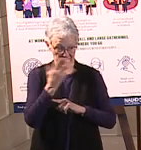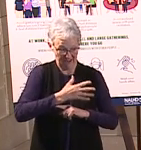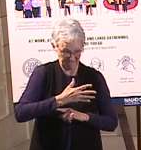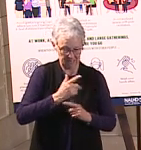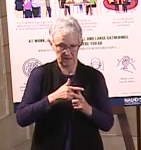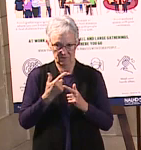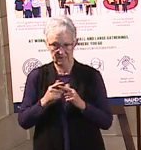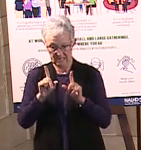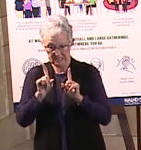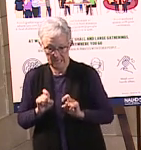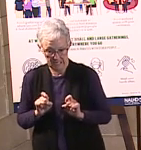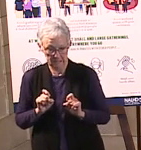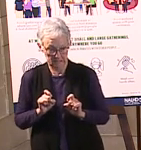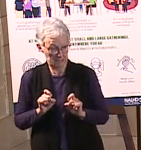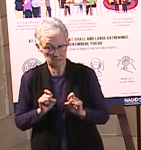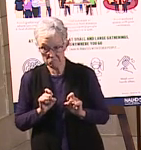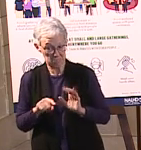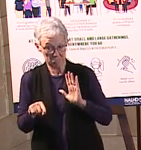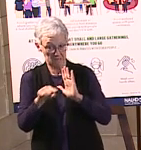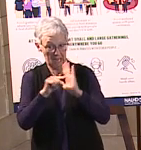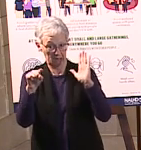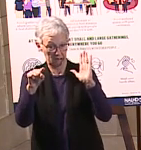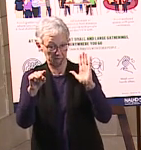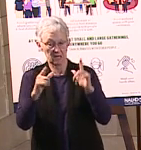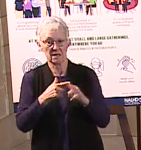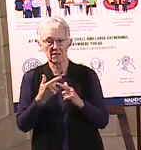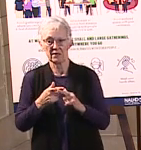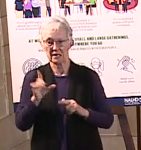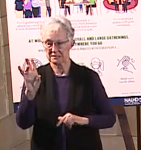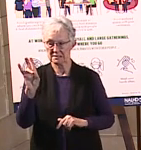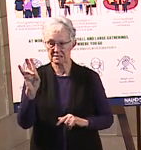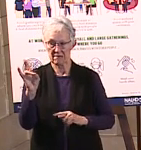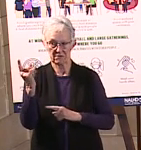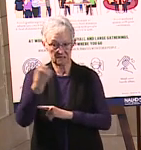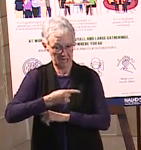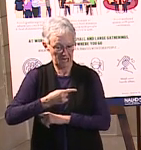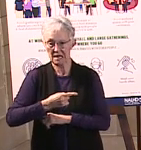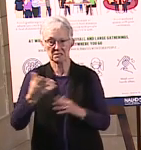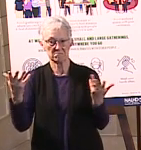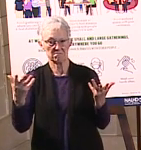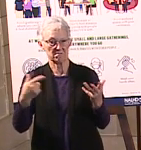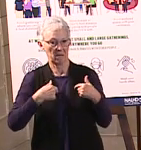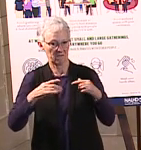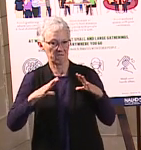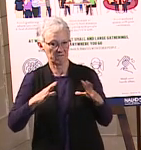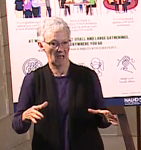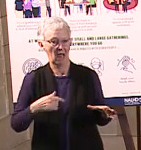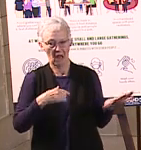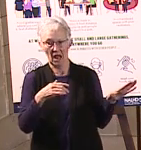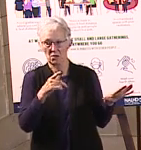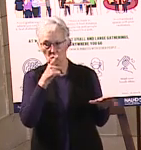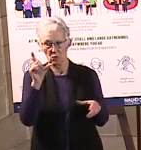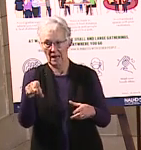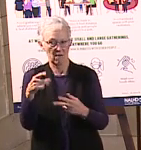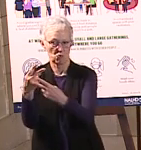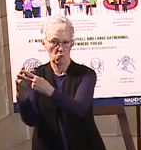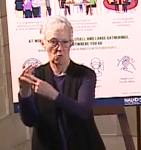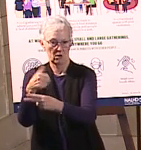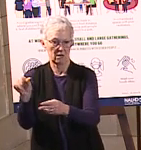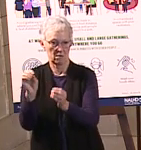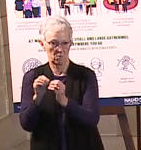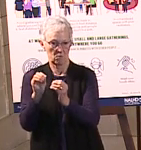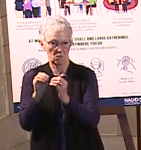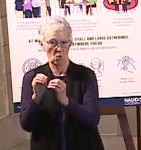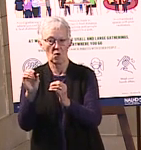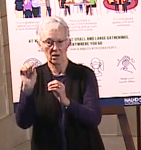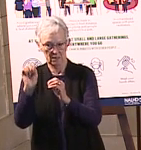quarantine after 7 days, so 7 full days in quarantine. But if you leave quarantine, you have to wear a mask and self-monitor your symptoms